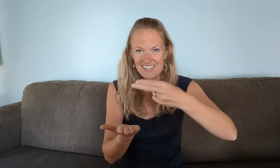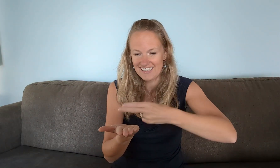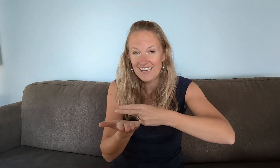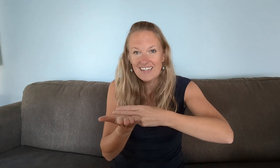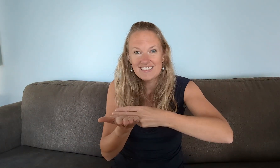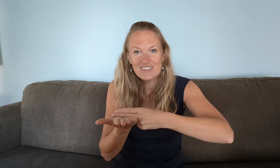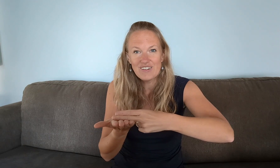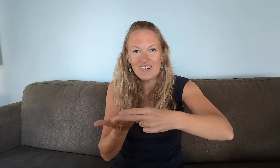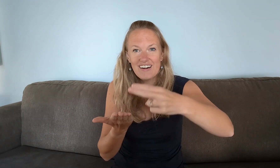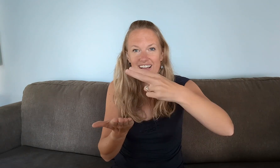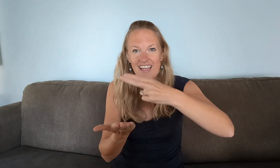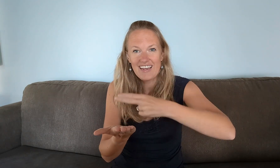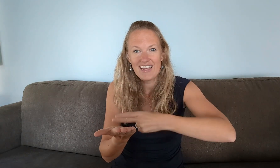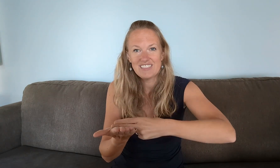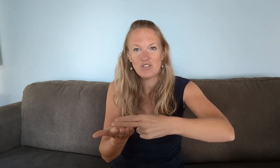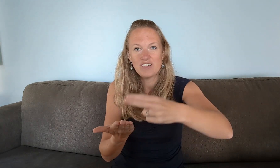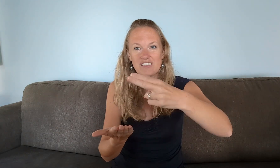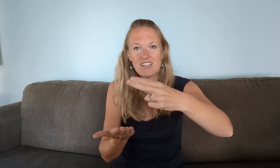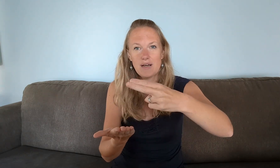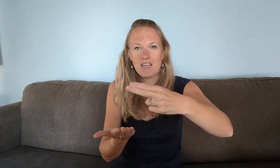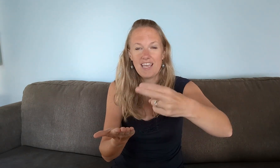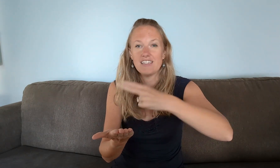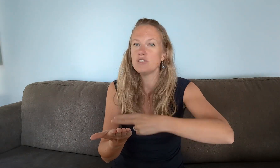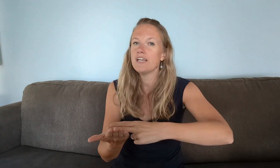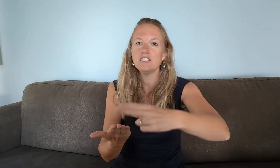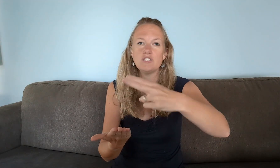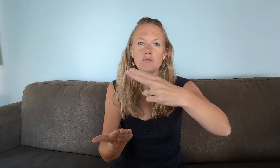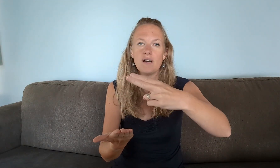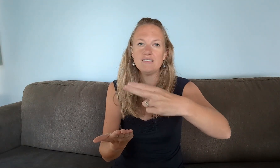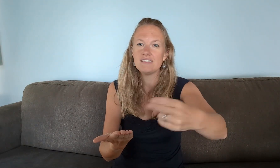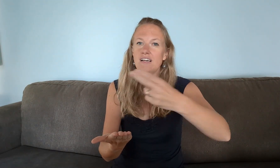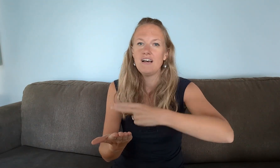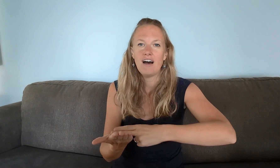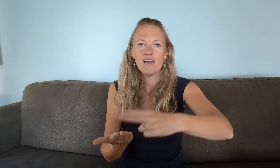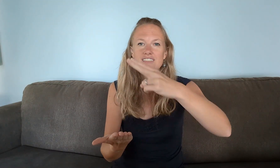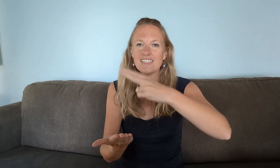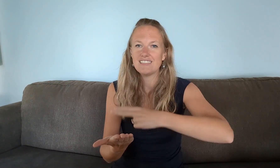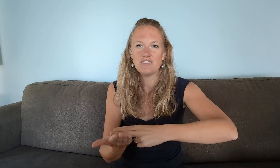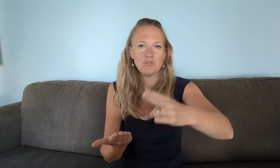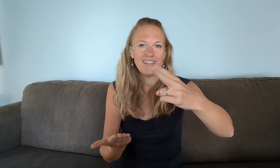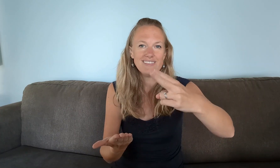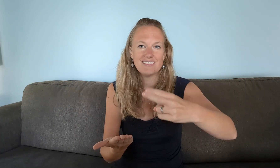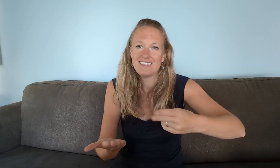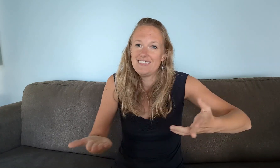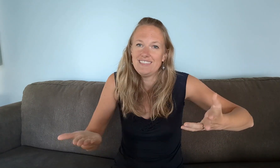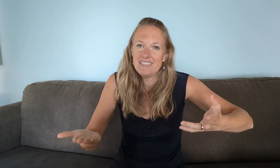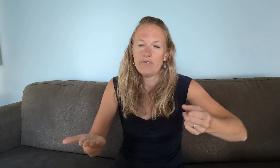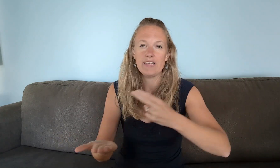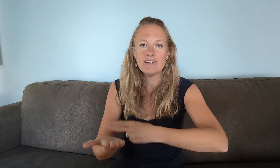song. So an H over your non-dominant hand. You can just do it once. I always like to do it twice. It's just how I